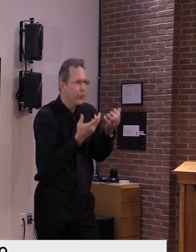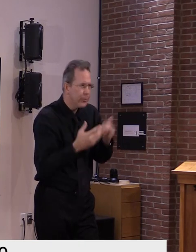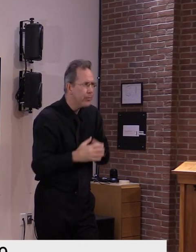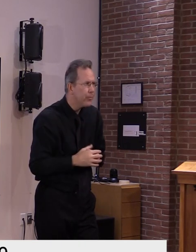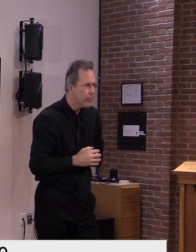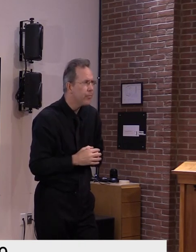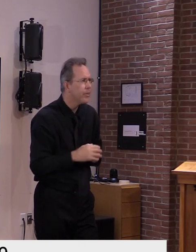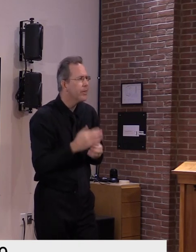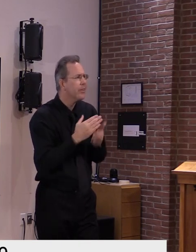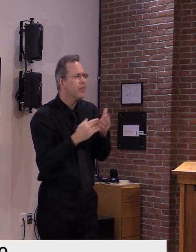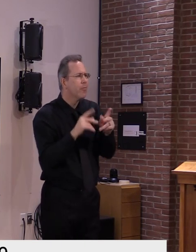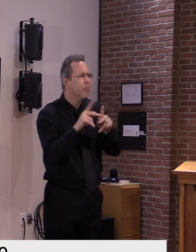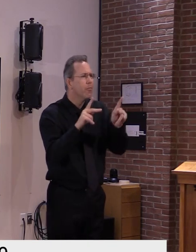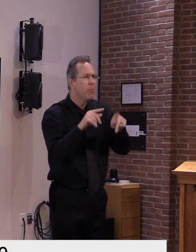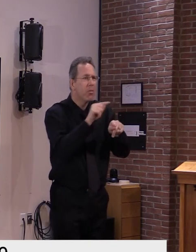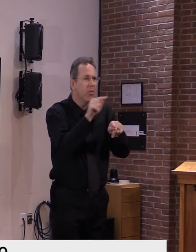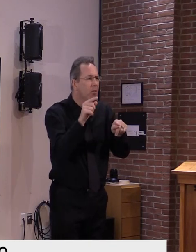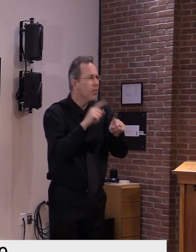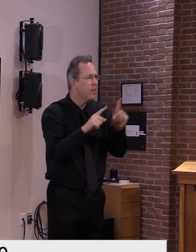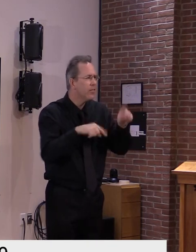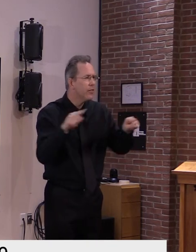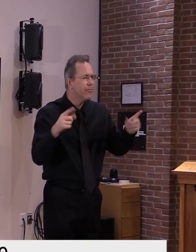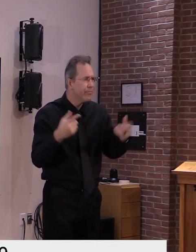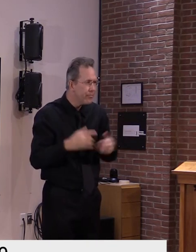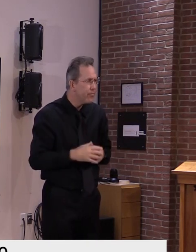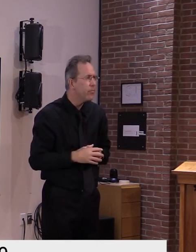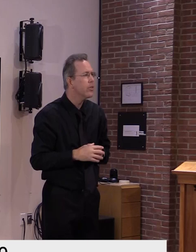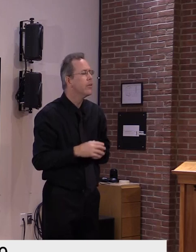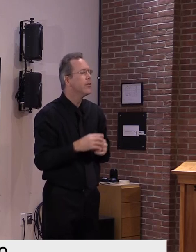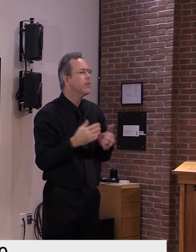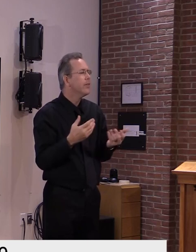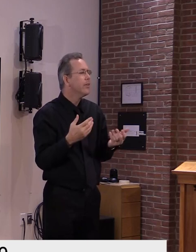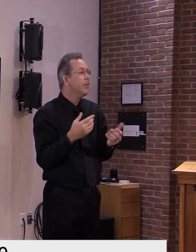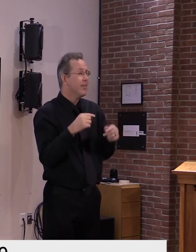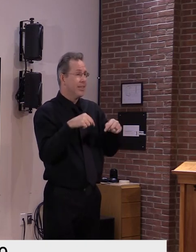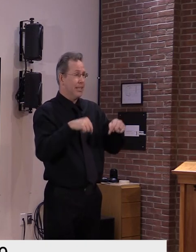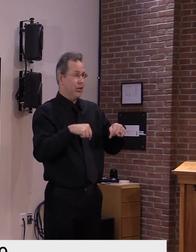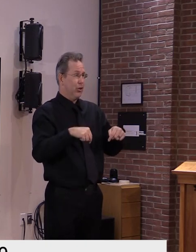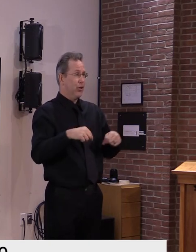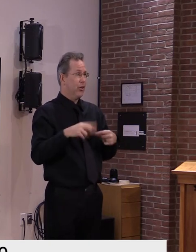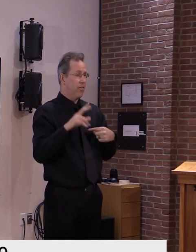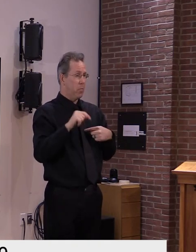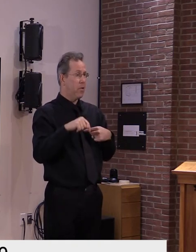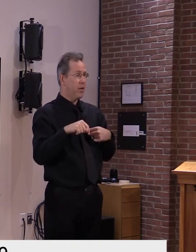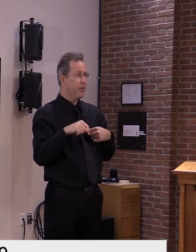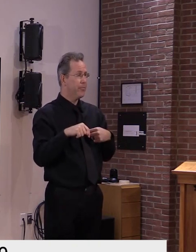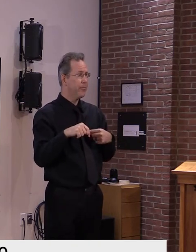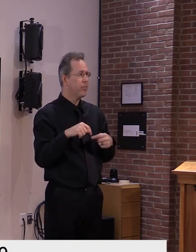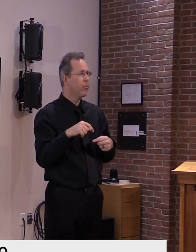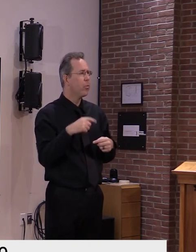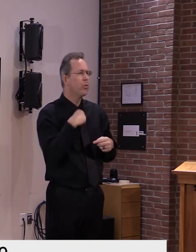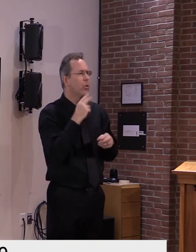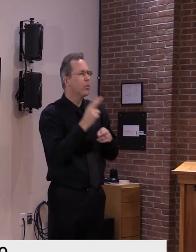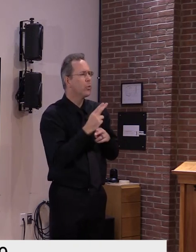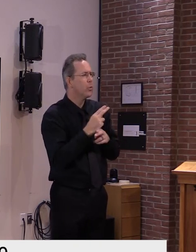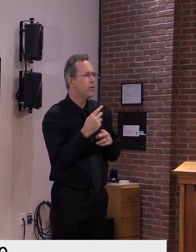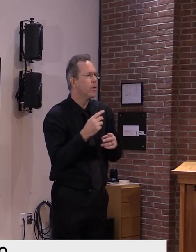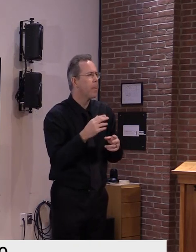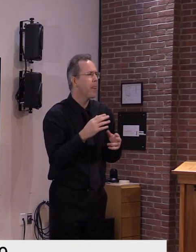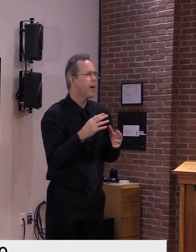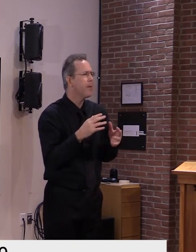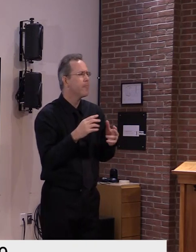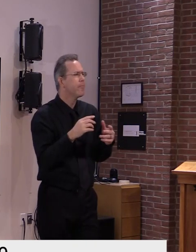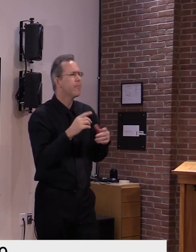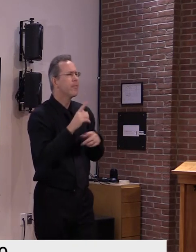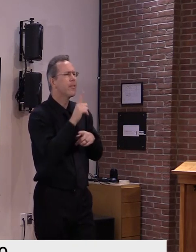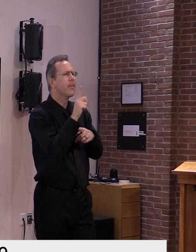have the answers to that because we don't use cultures for anybody. That's a pretty cumbersome and time-consuming and expensive